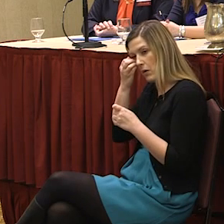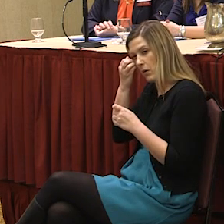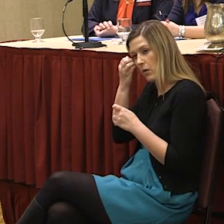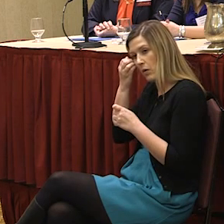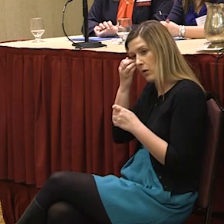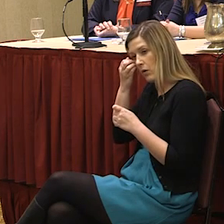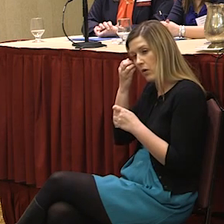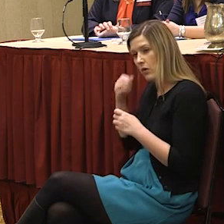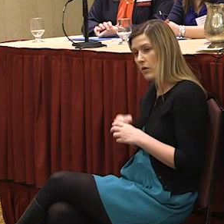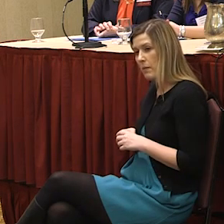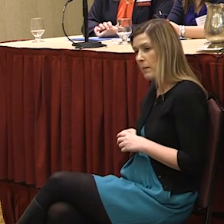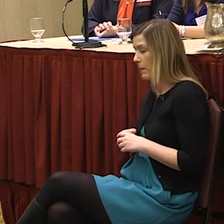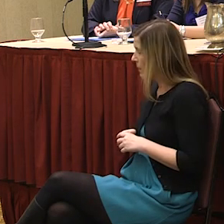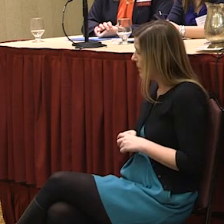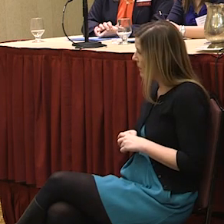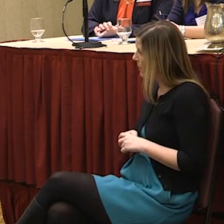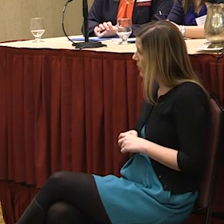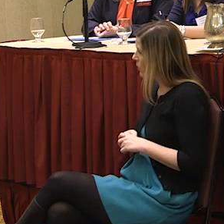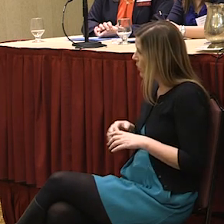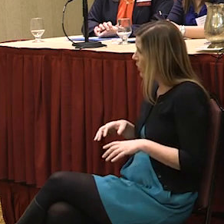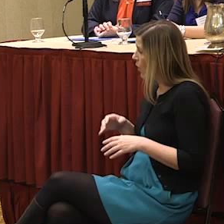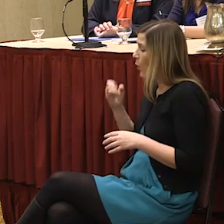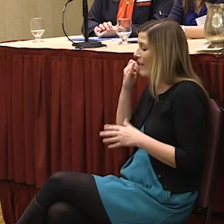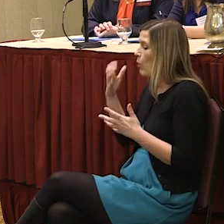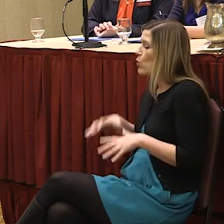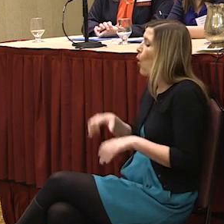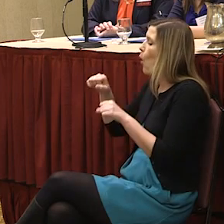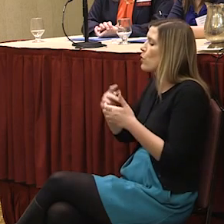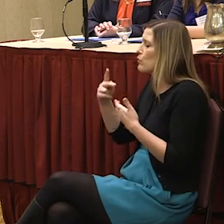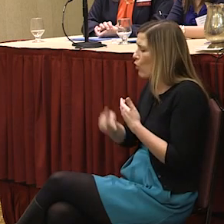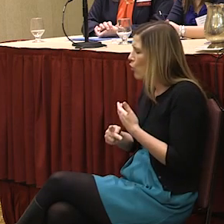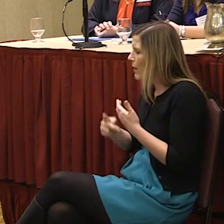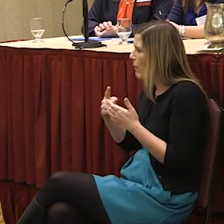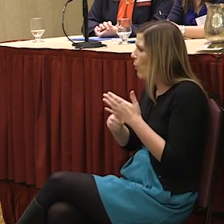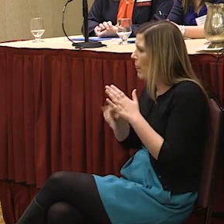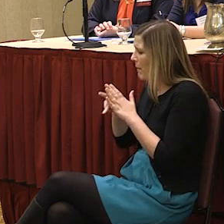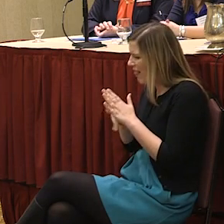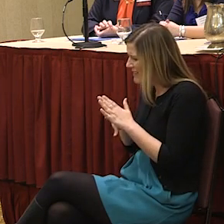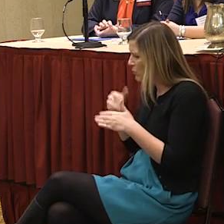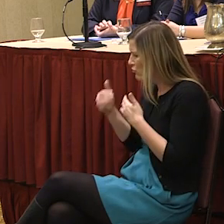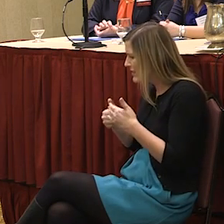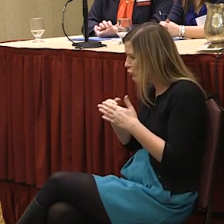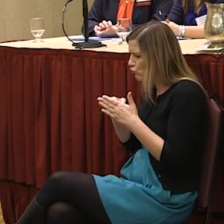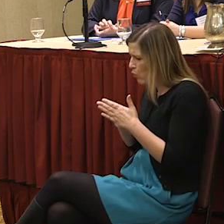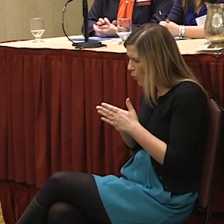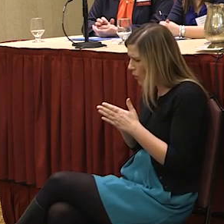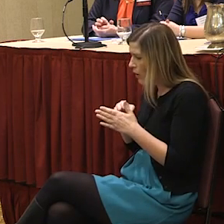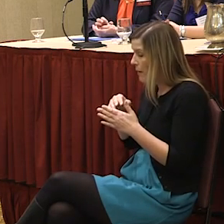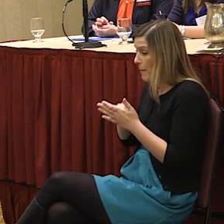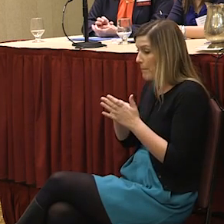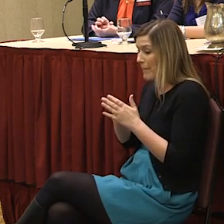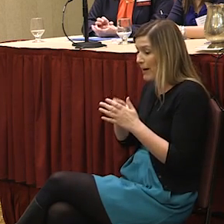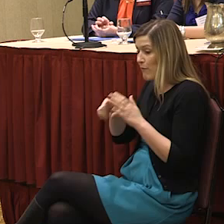to host our program? Like, what's the protocol? And is it like all those programs, or